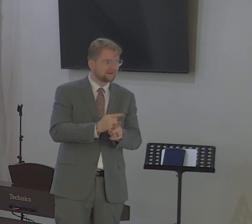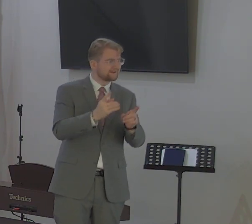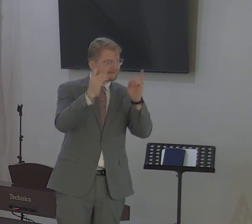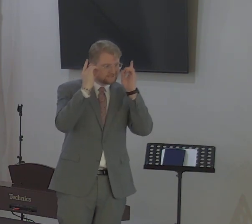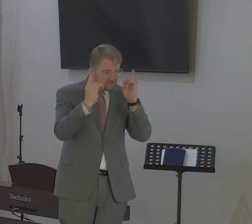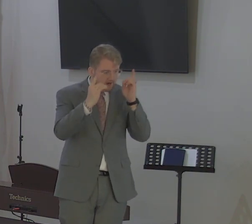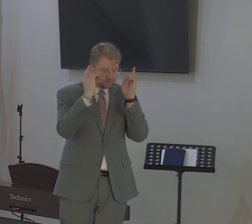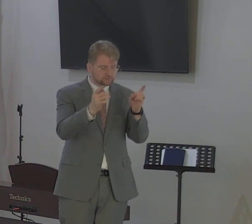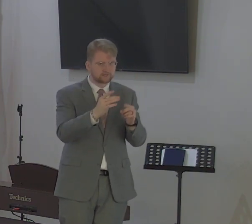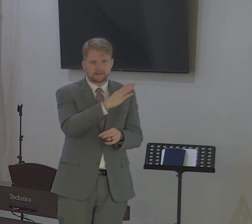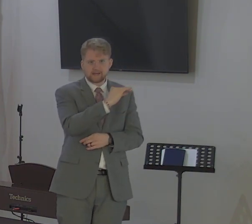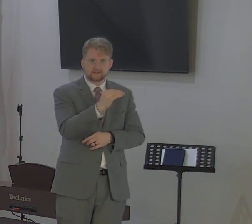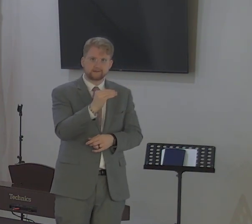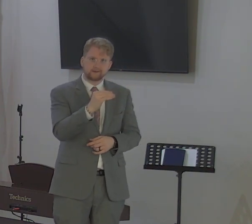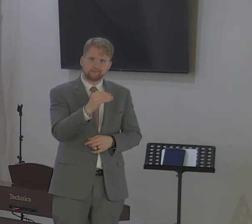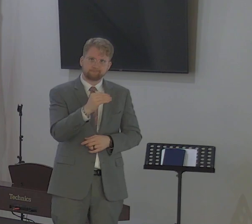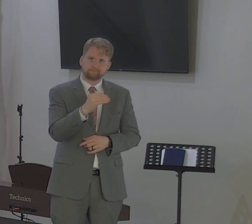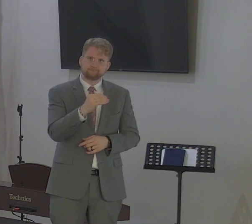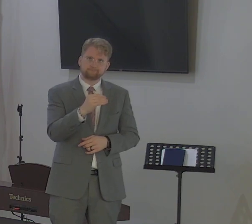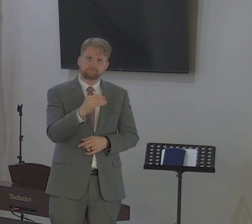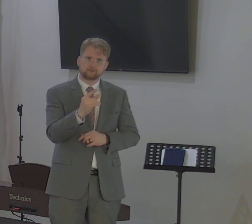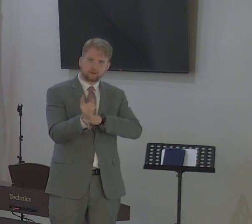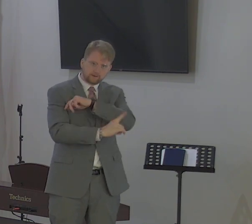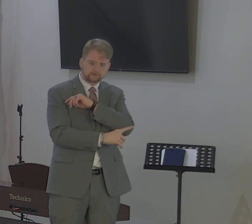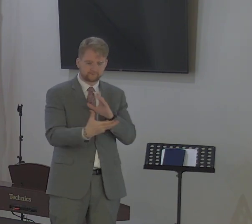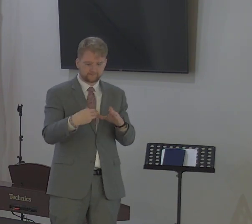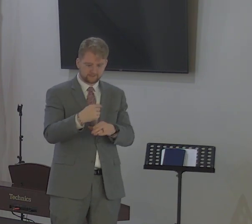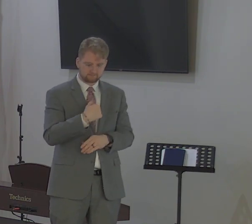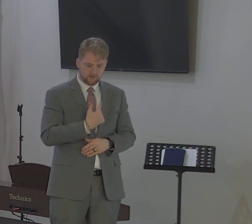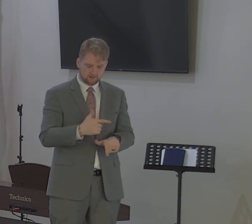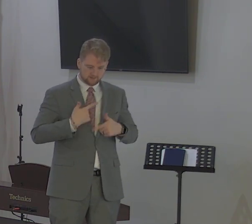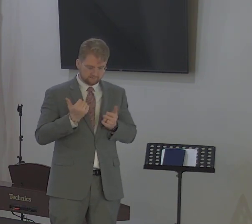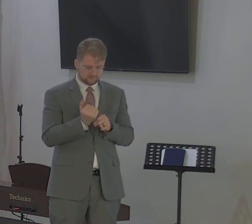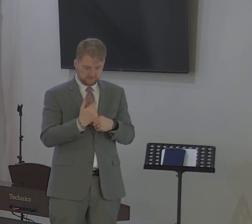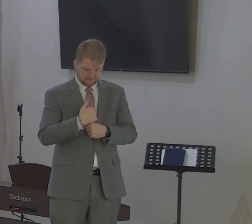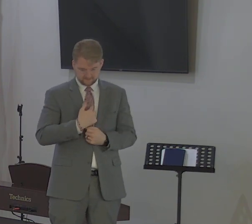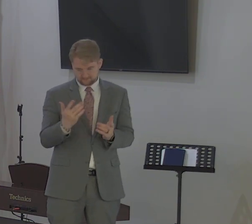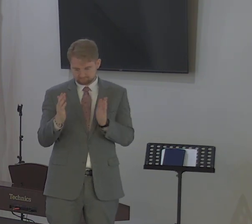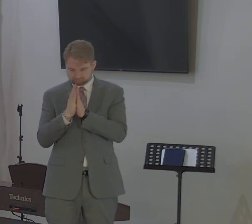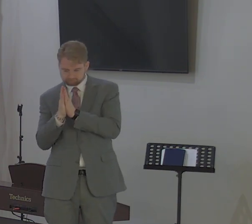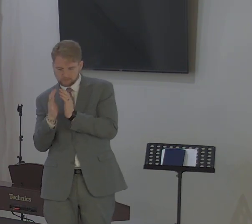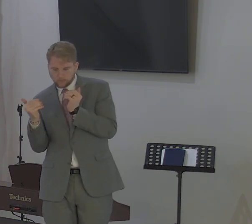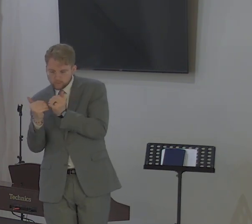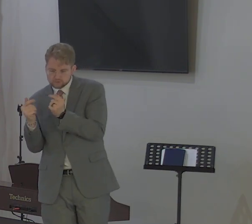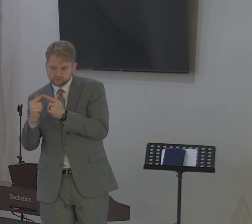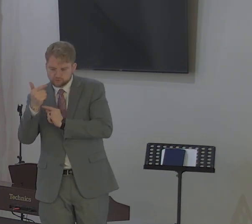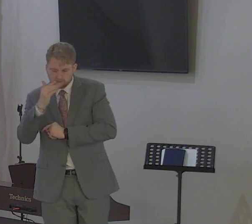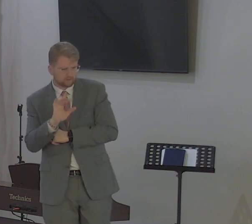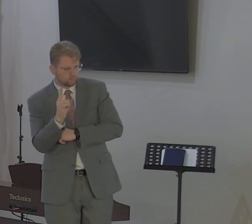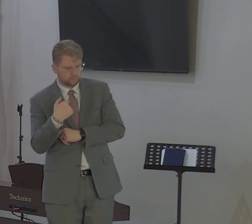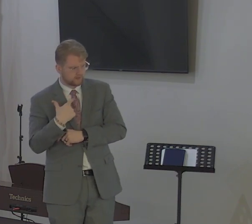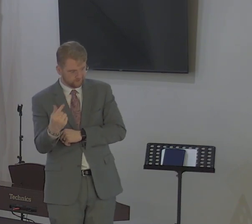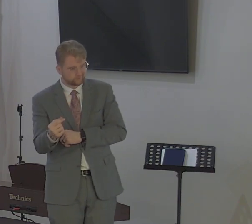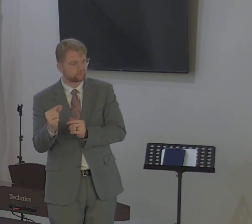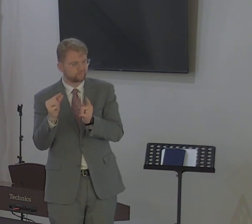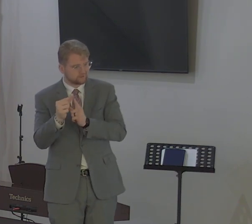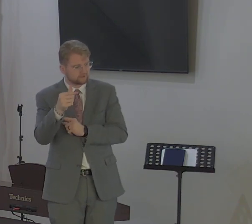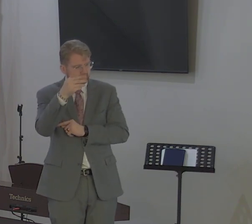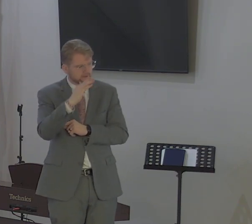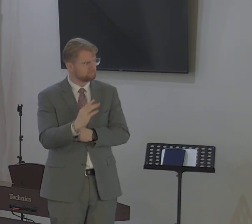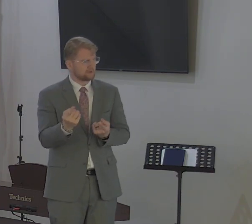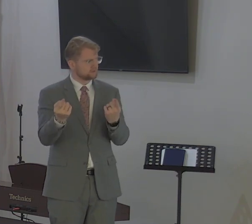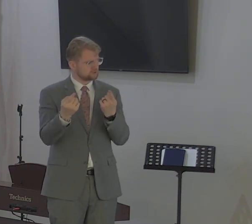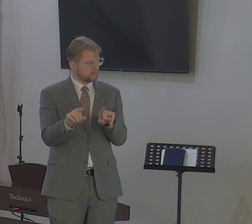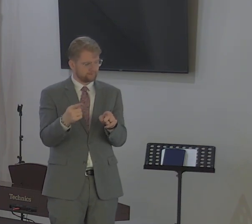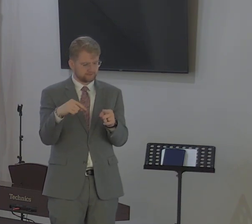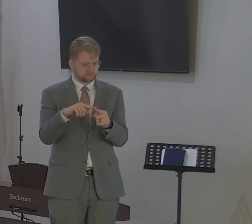my life that draws me closer to God, where am I supposed to go? The Word of God. Now, what happens when an individual steps outside of the Word